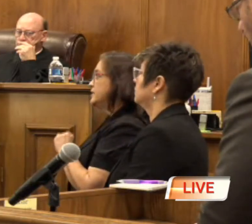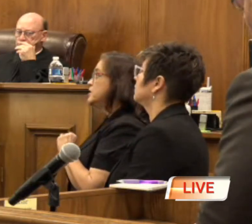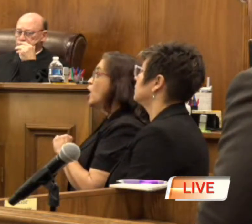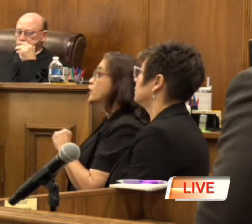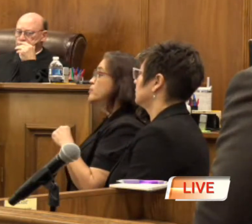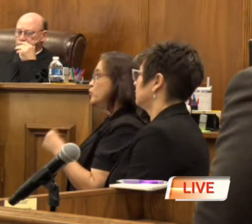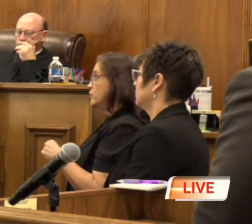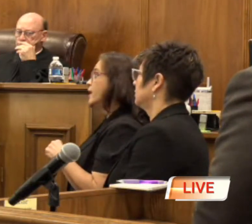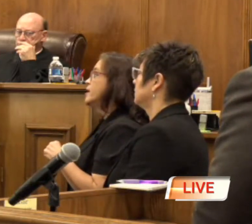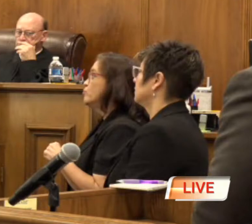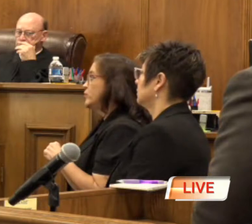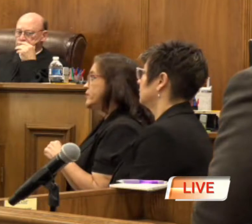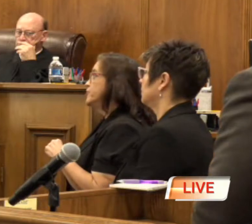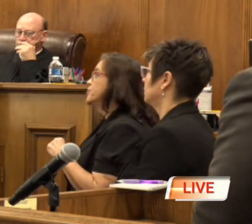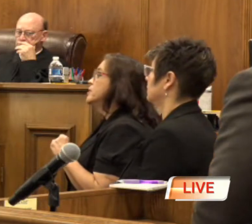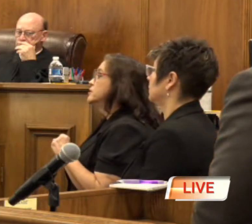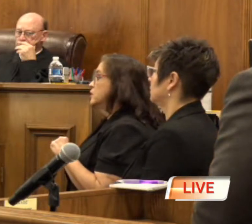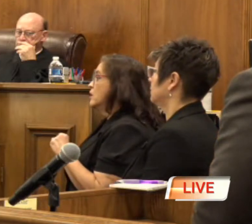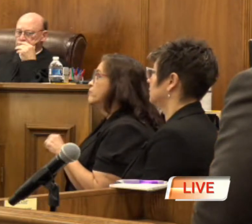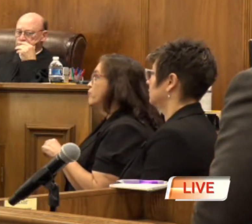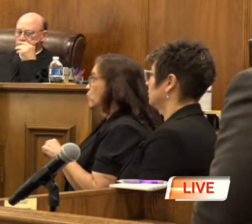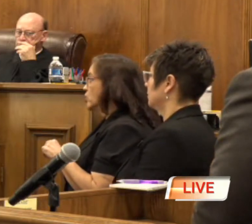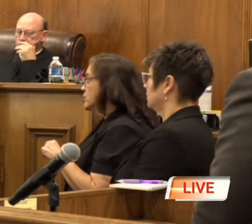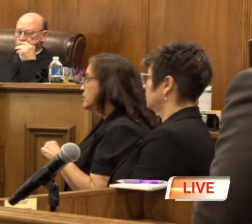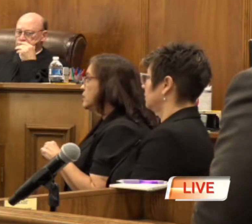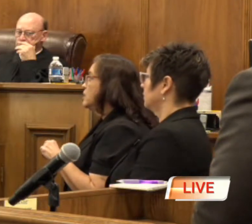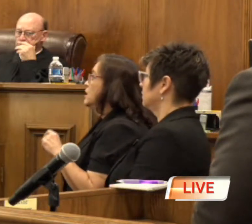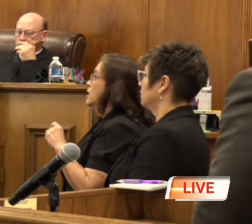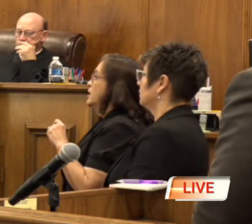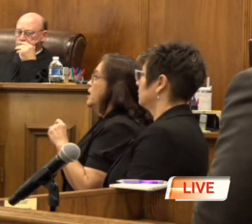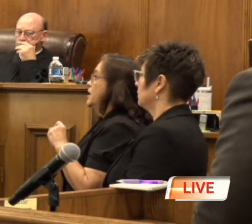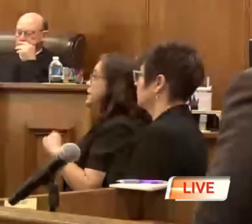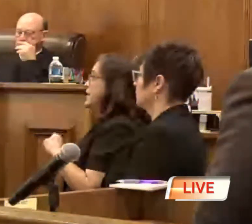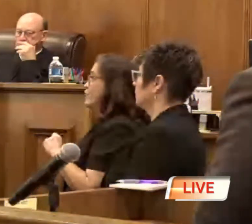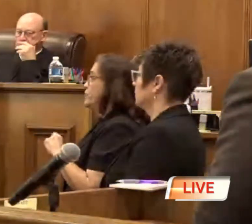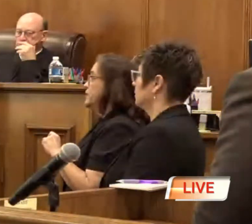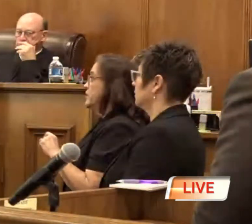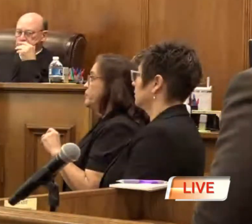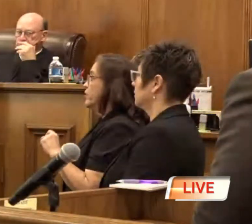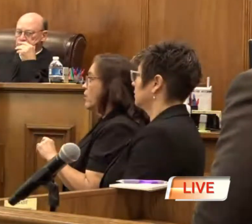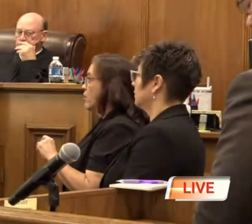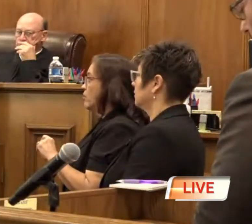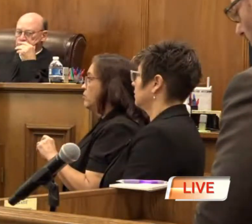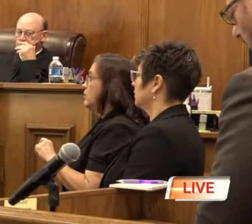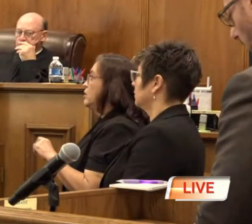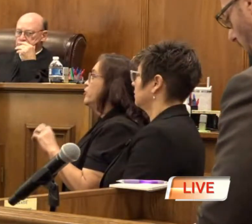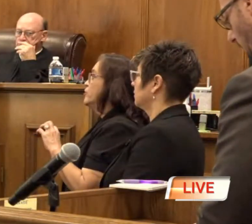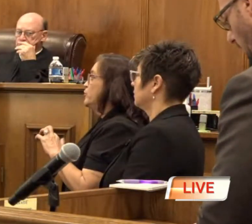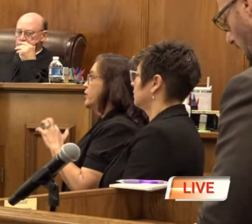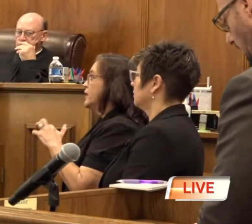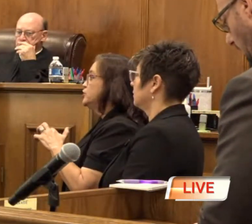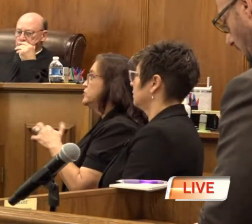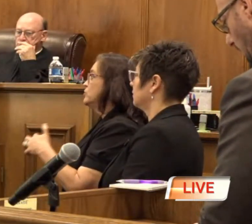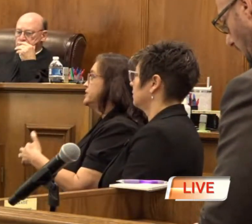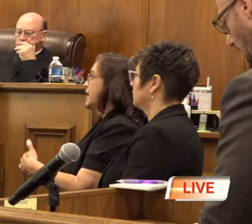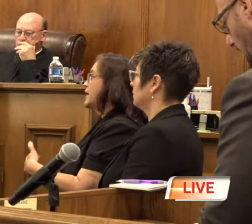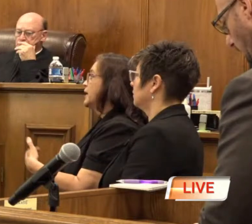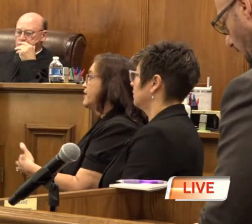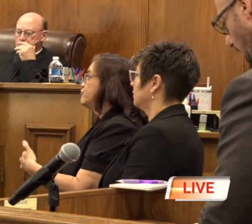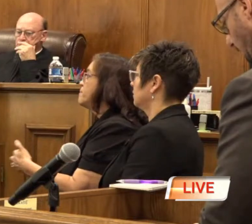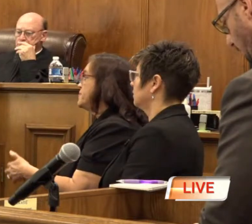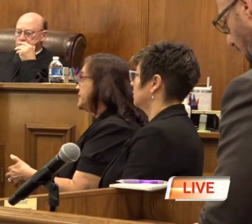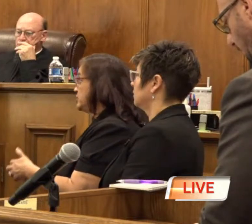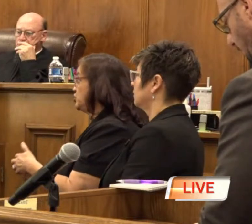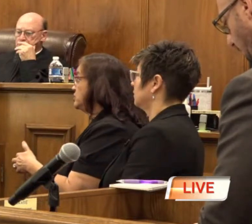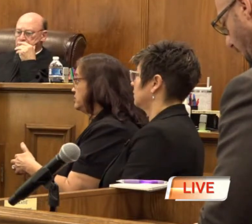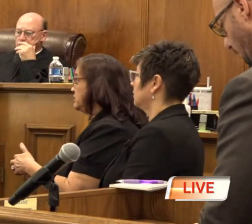Okay. I did not communicate with Tom Ford. He never picked up the call. The communication was that I